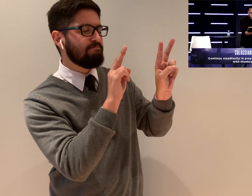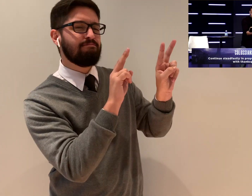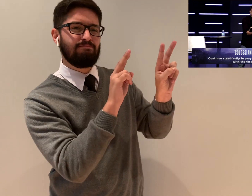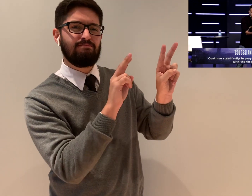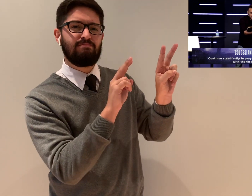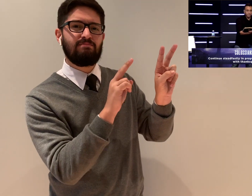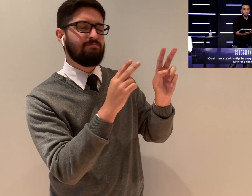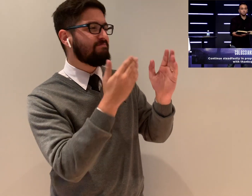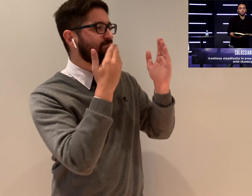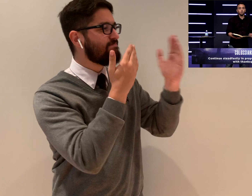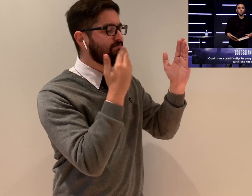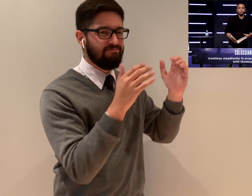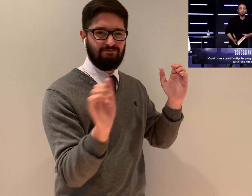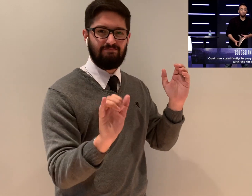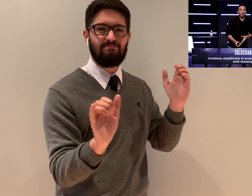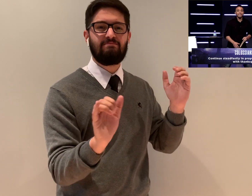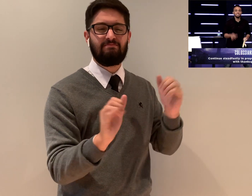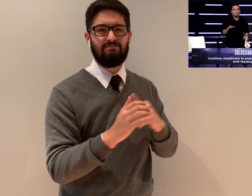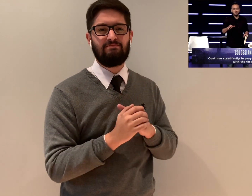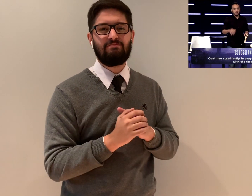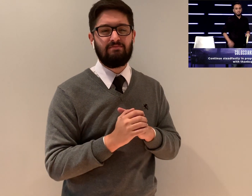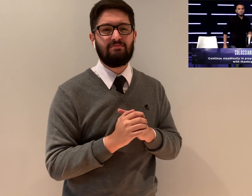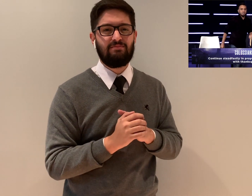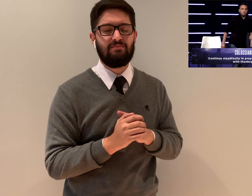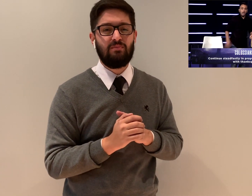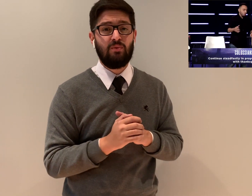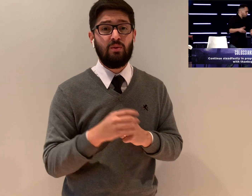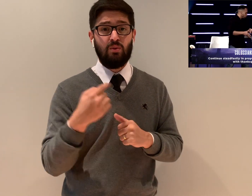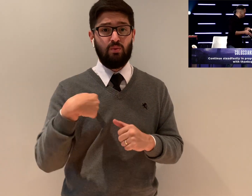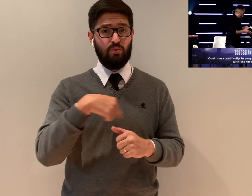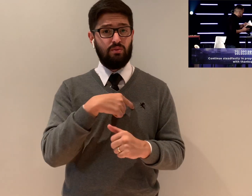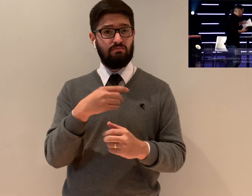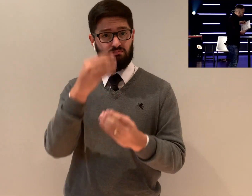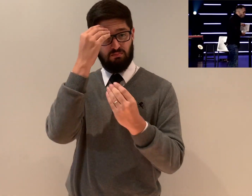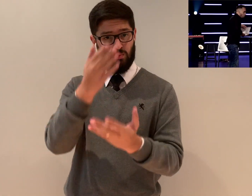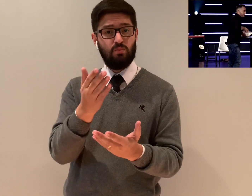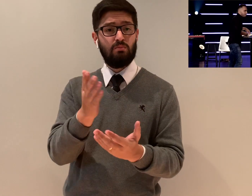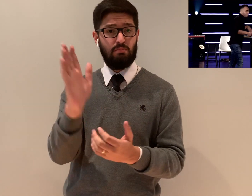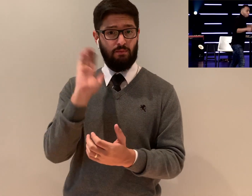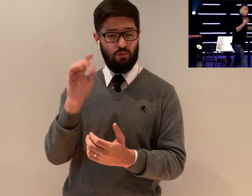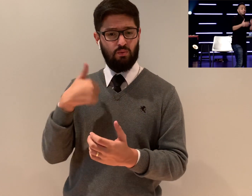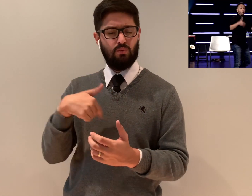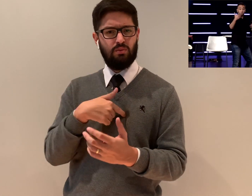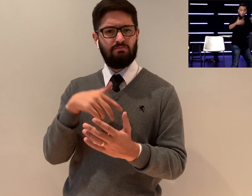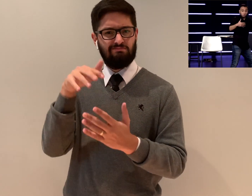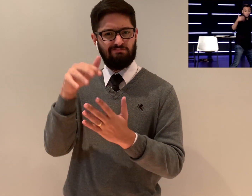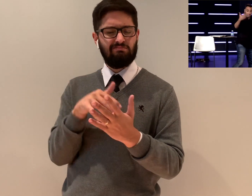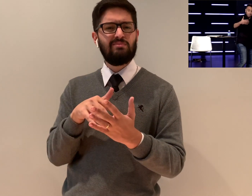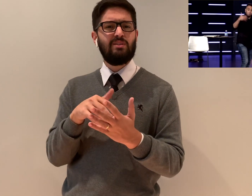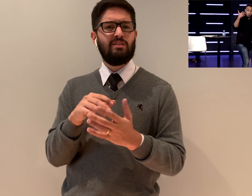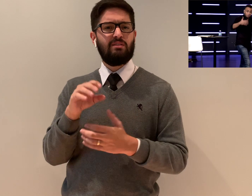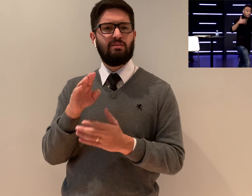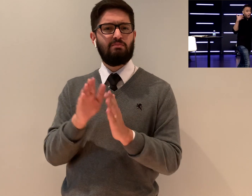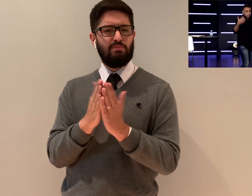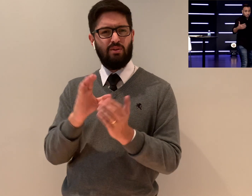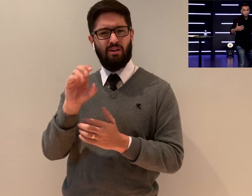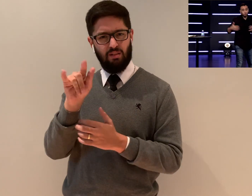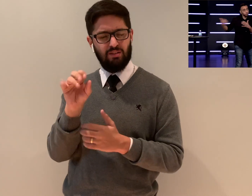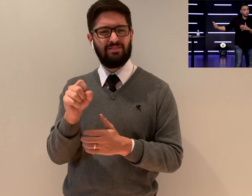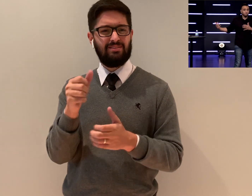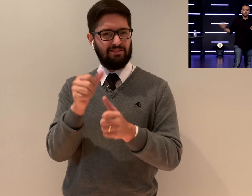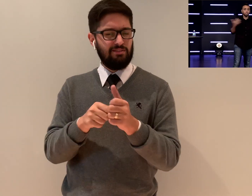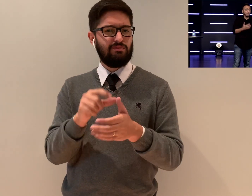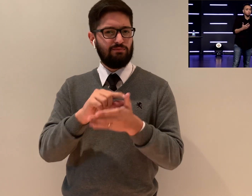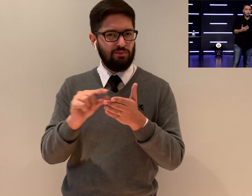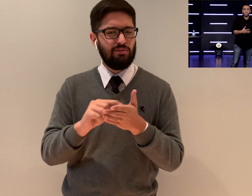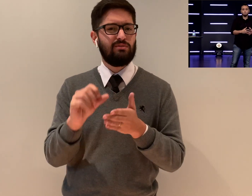being watchful in it with thanksgiving. Now, we've told you before that we've been going through the study of the book of Colossians, verse